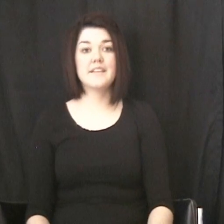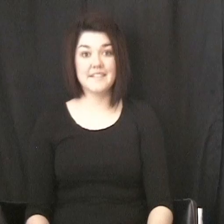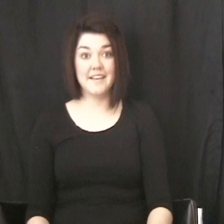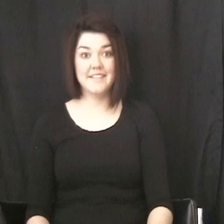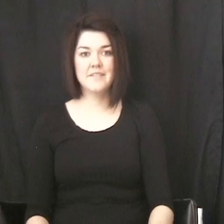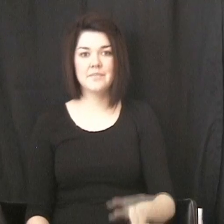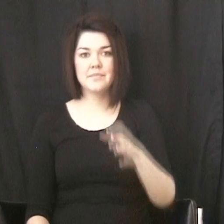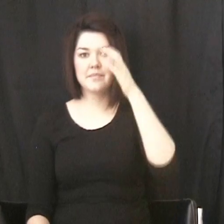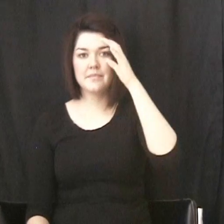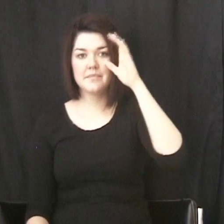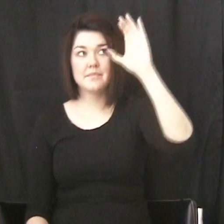sun,